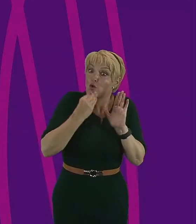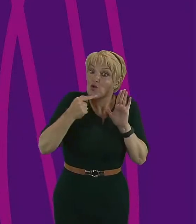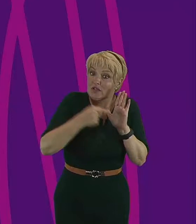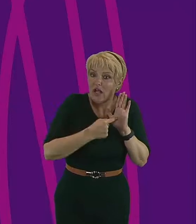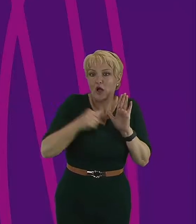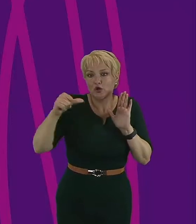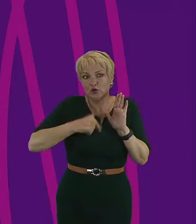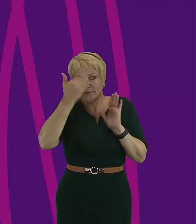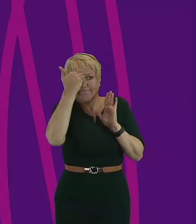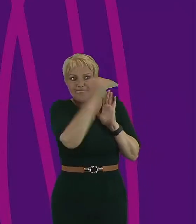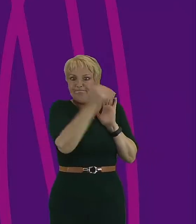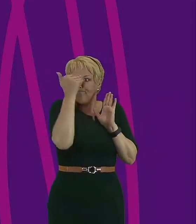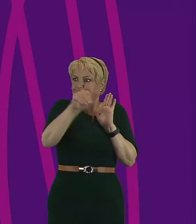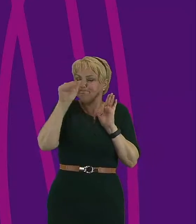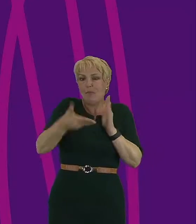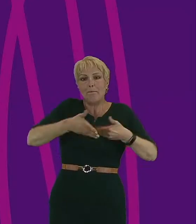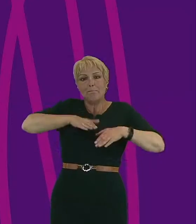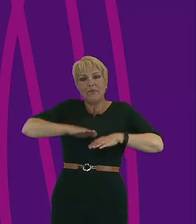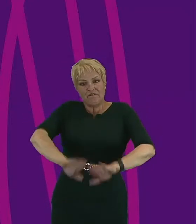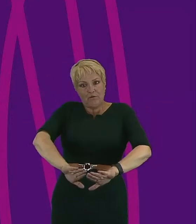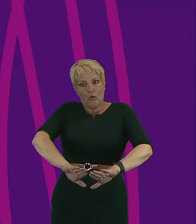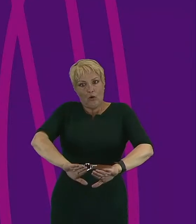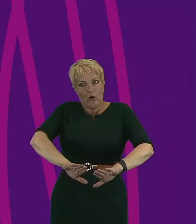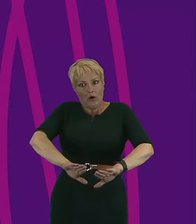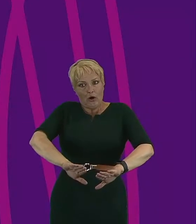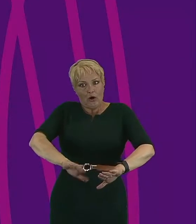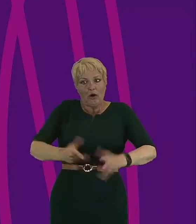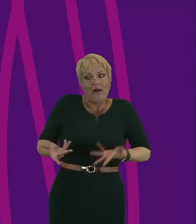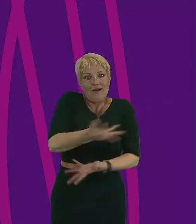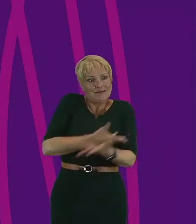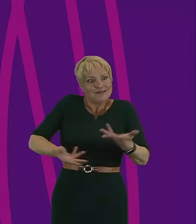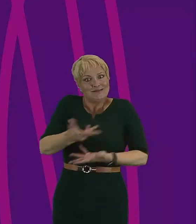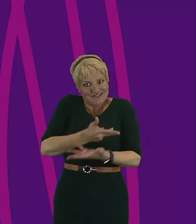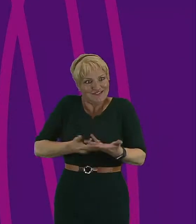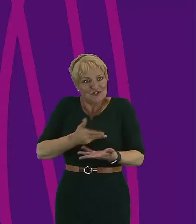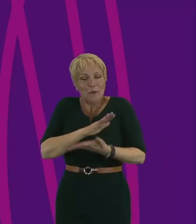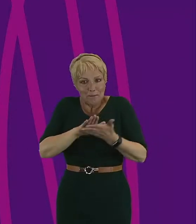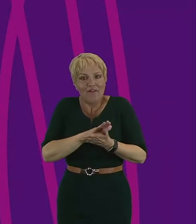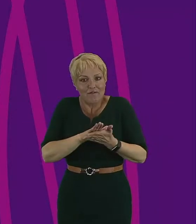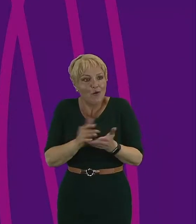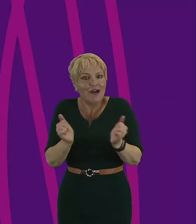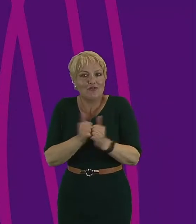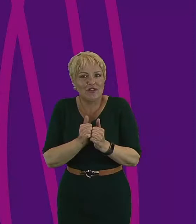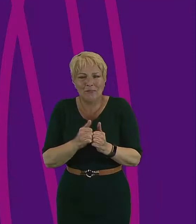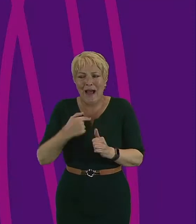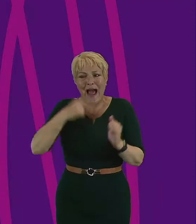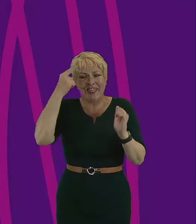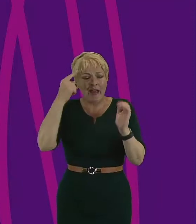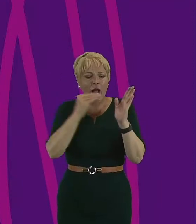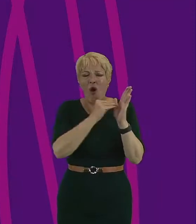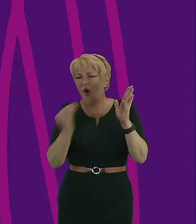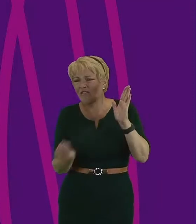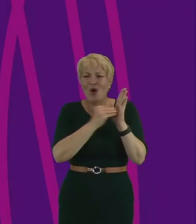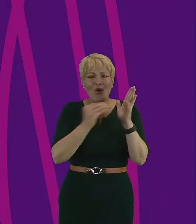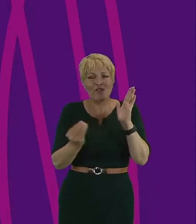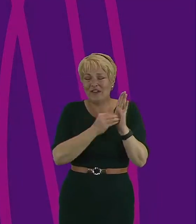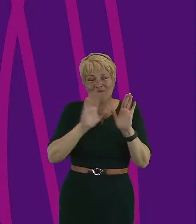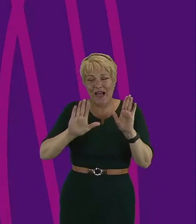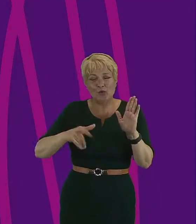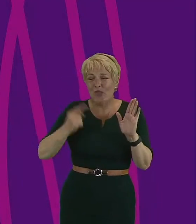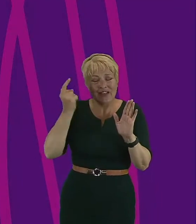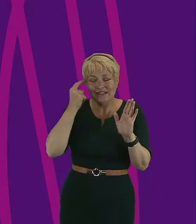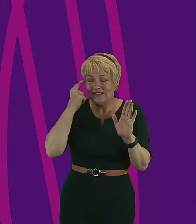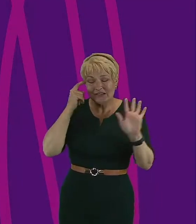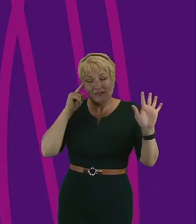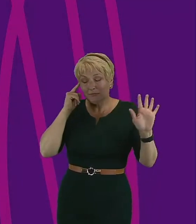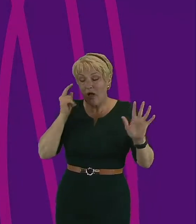discussion before it was used. But I think fiddling with the Act, it would not be a sensible thing to do. But I listen to